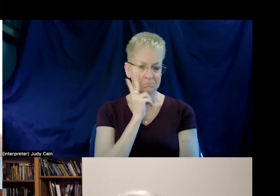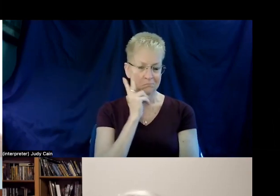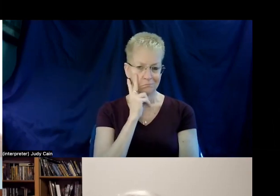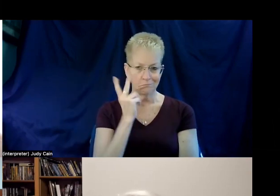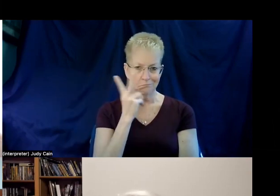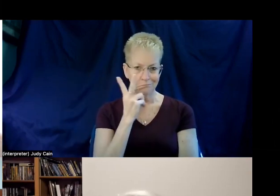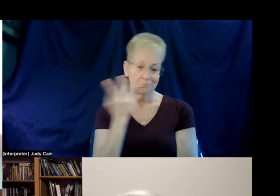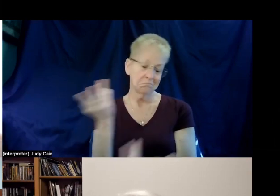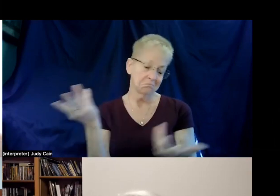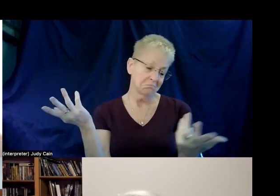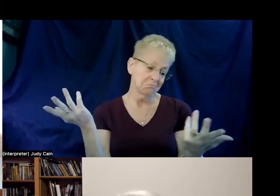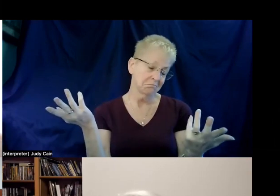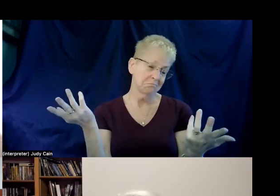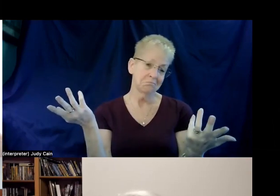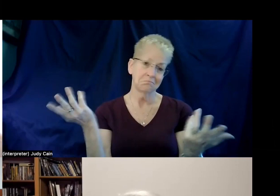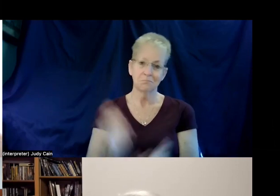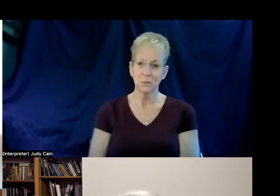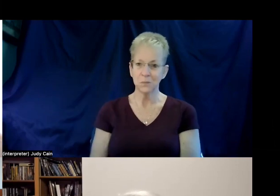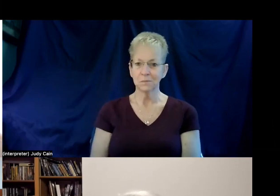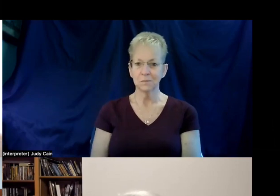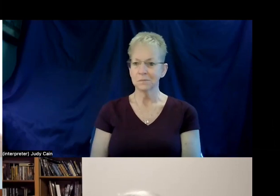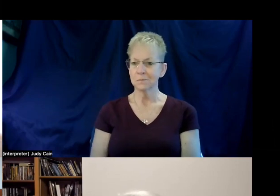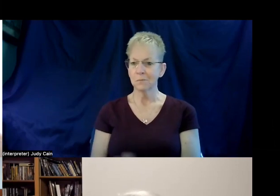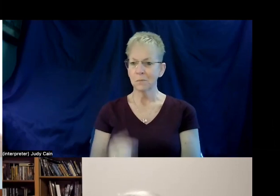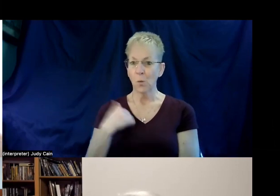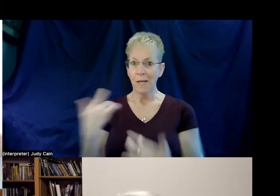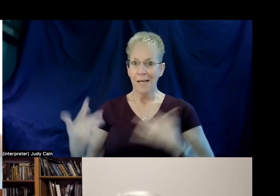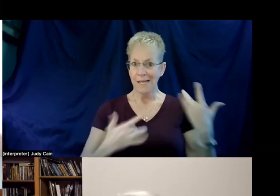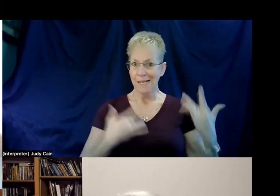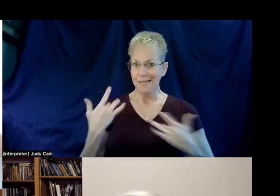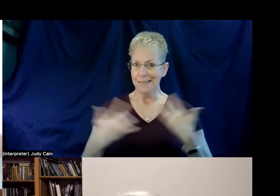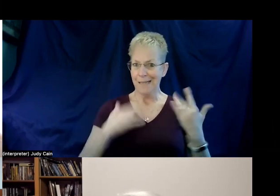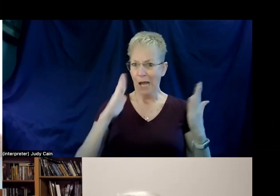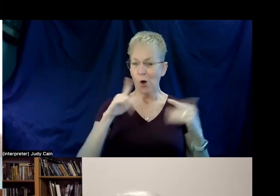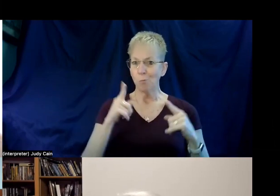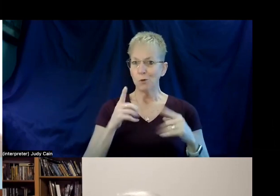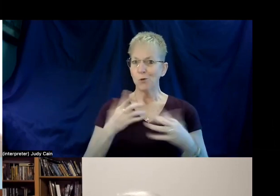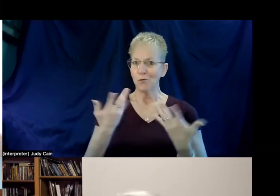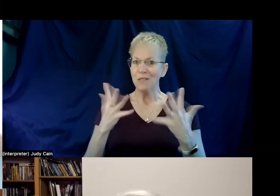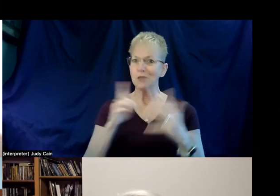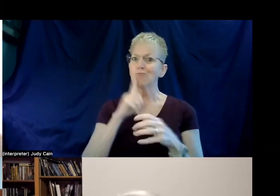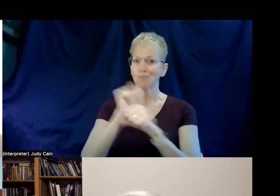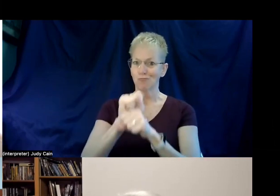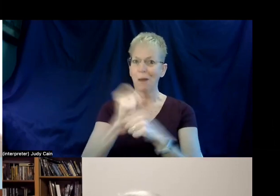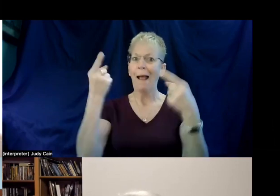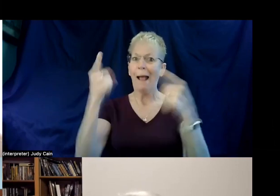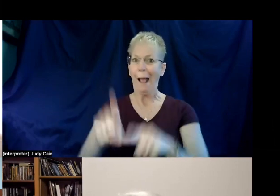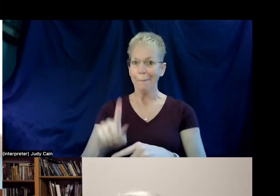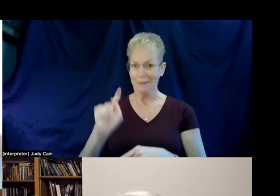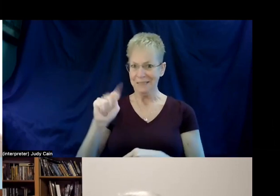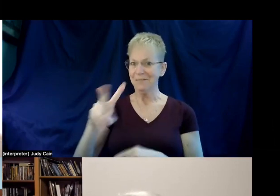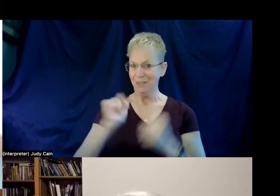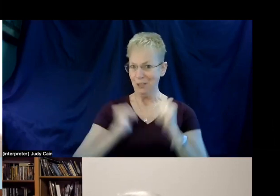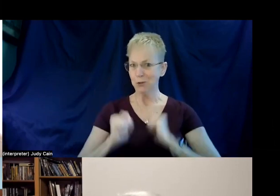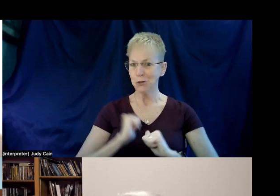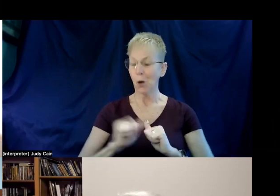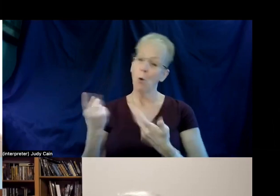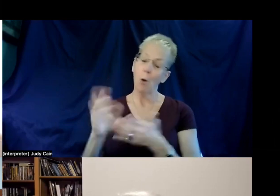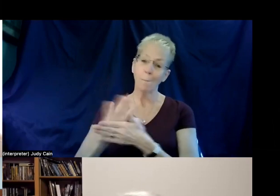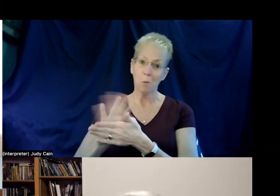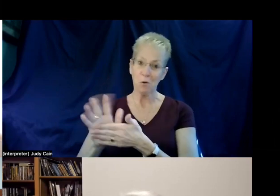So, Well, we all are very excited and hope that you get all the way up the food chain. yeah, and not get